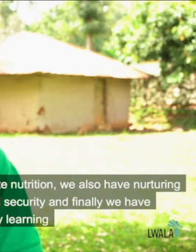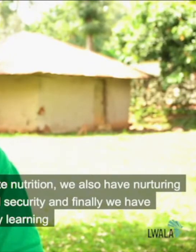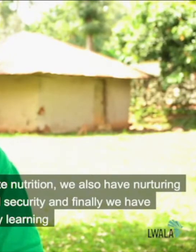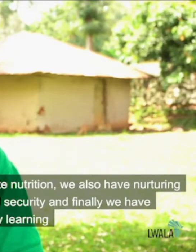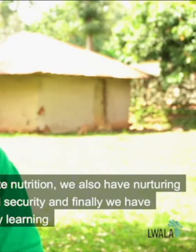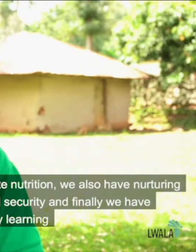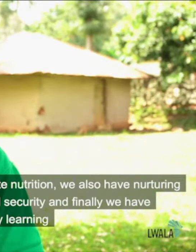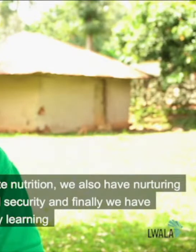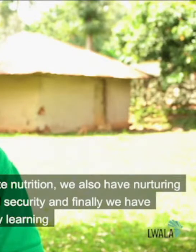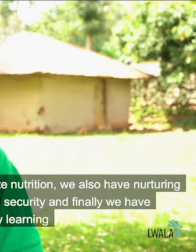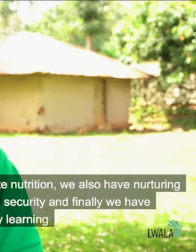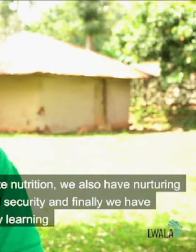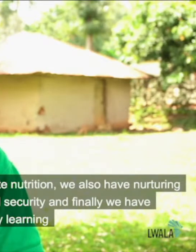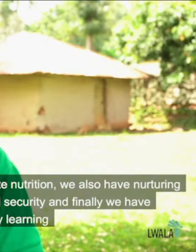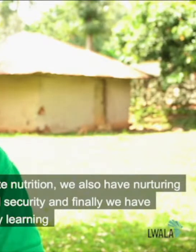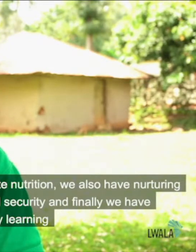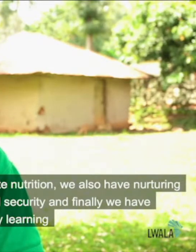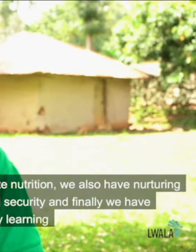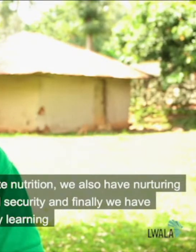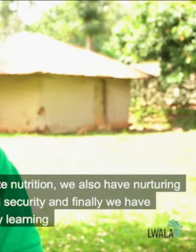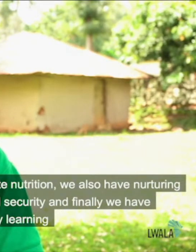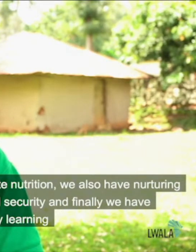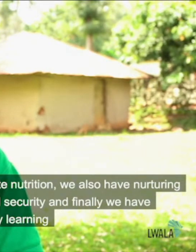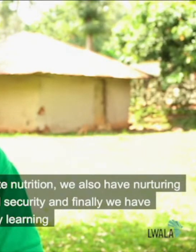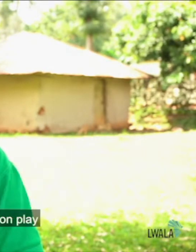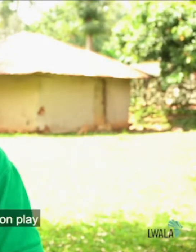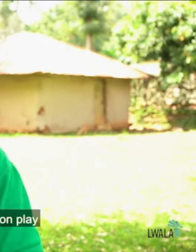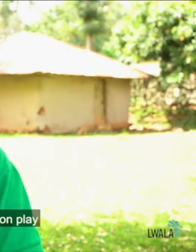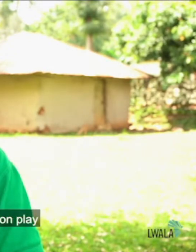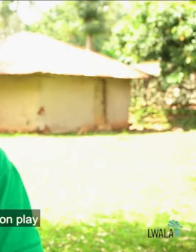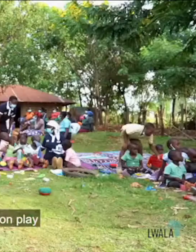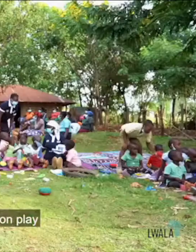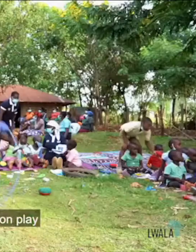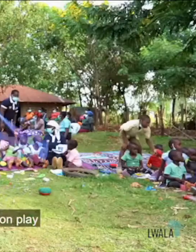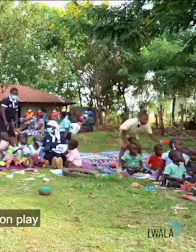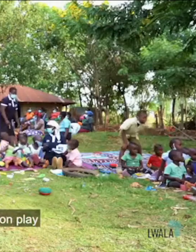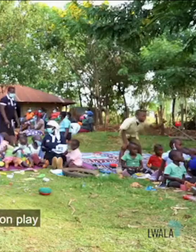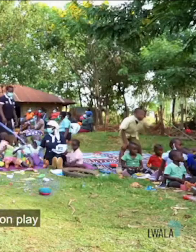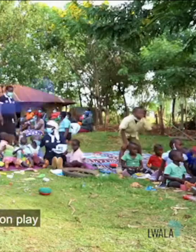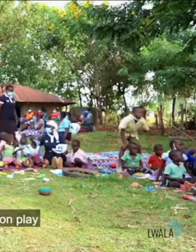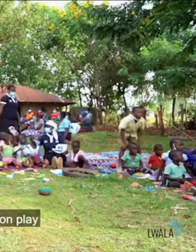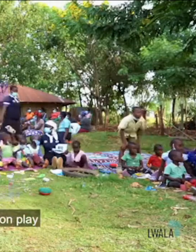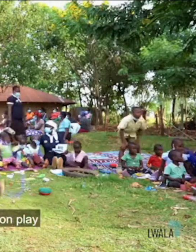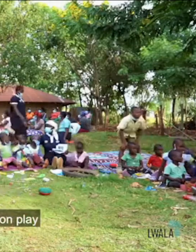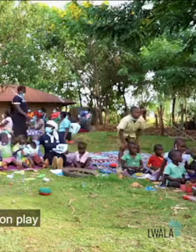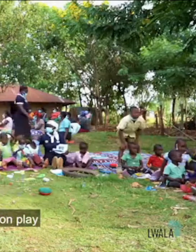we have opportunity for early learning, where we measure on